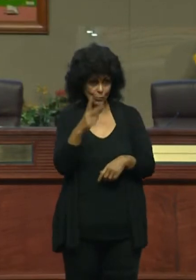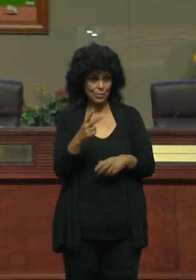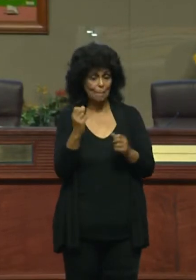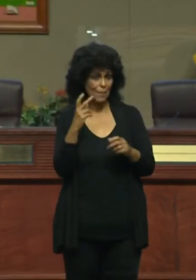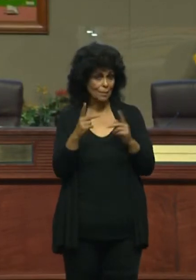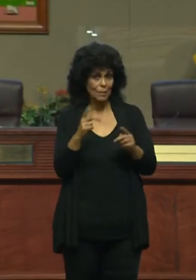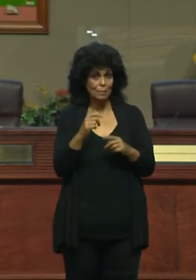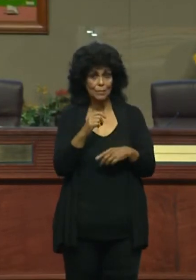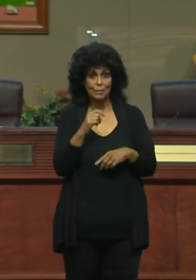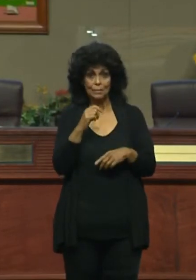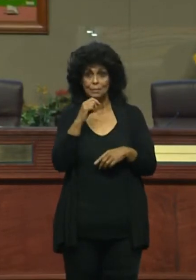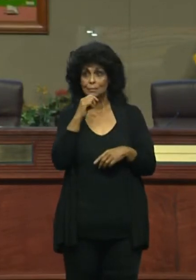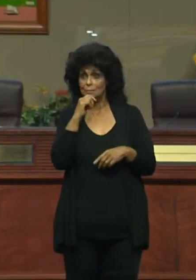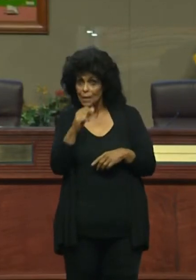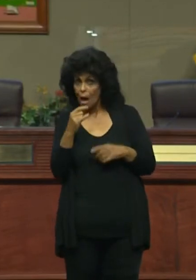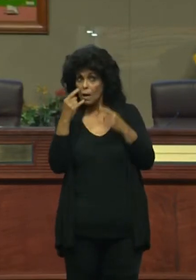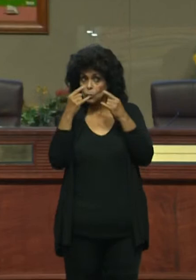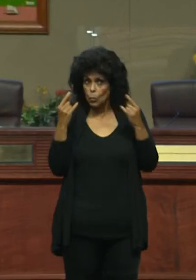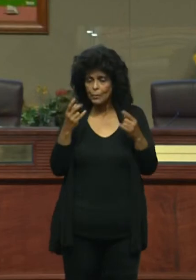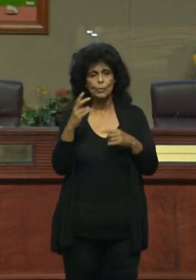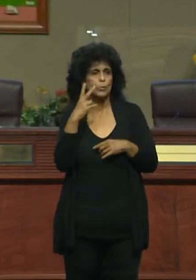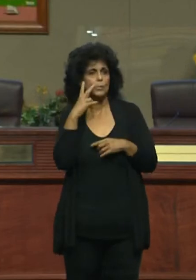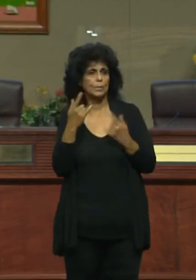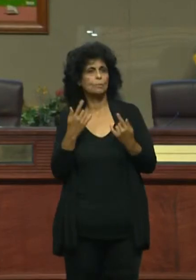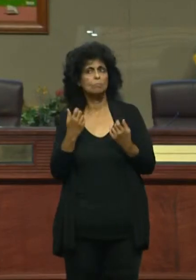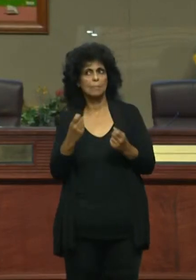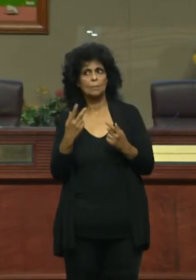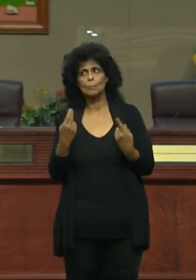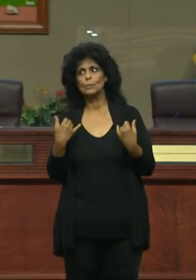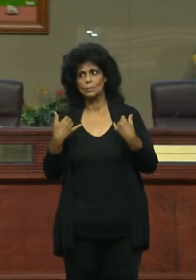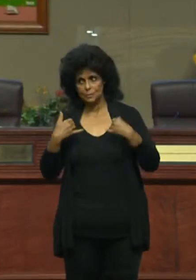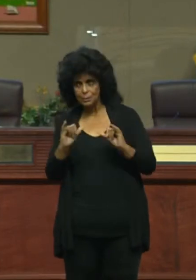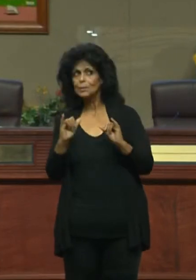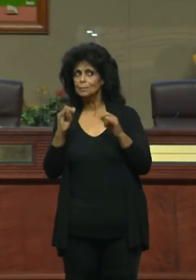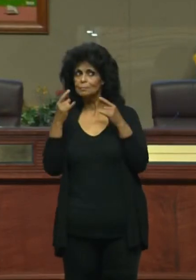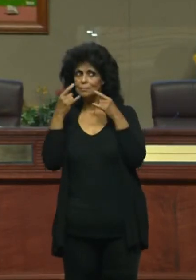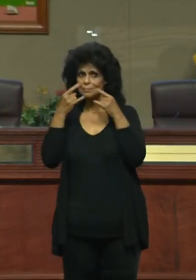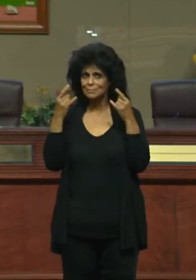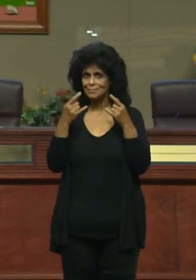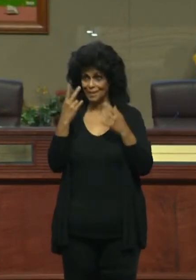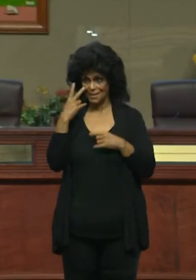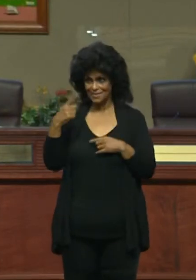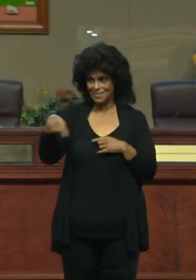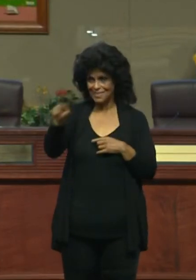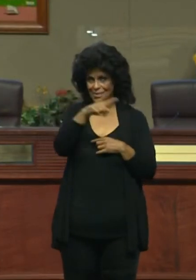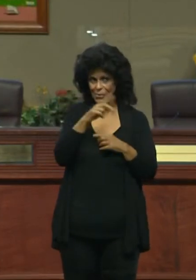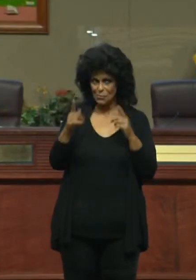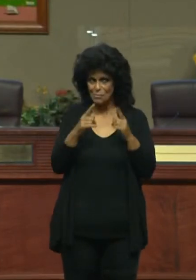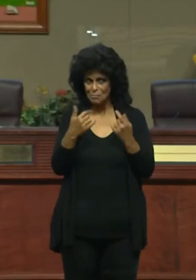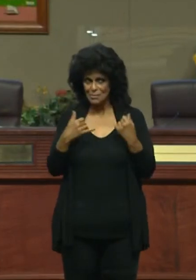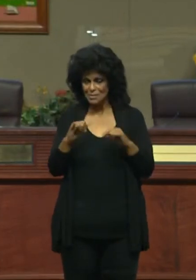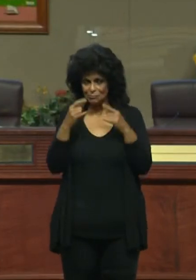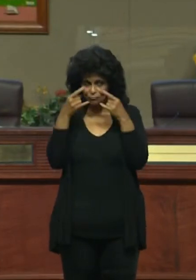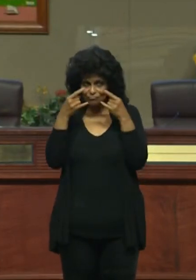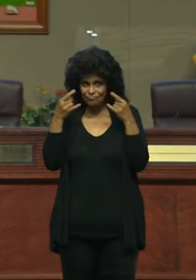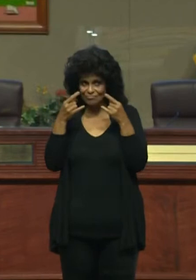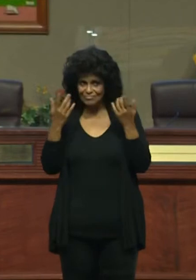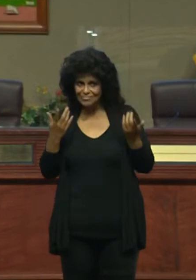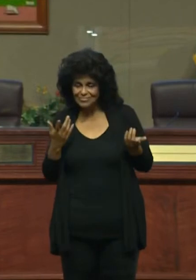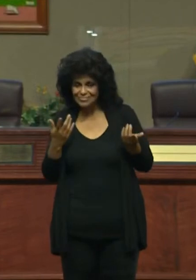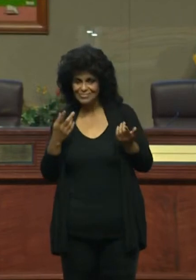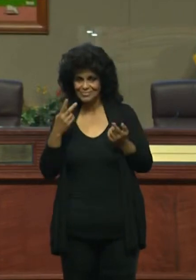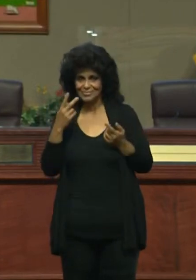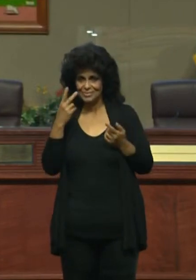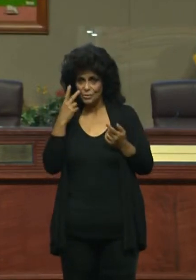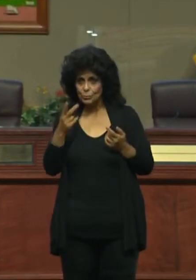see everybody in here wearing facial coverings, and do you see a large number of